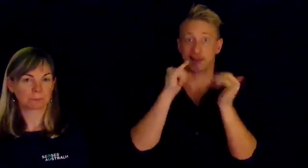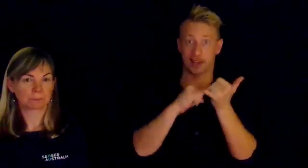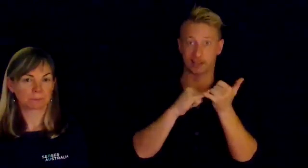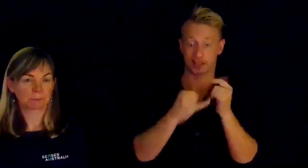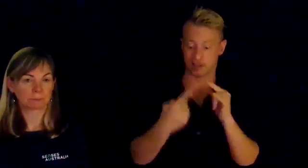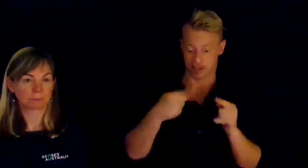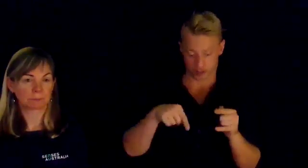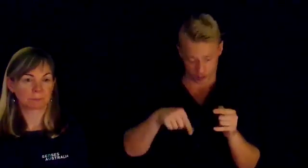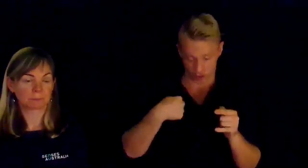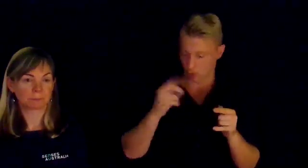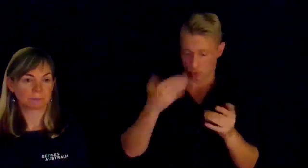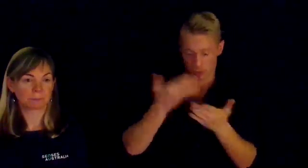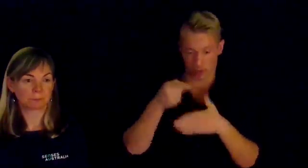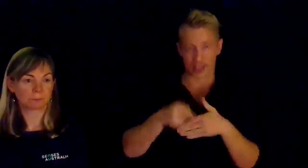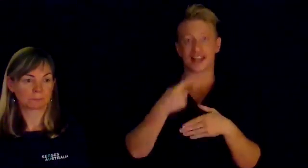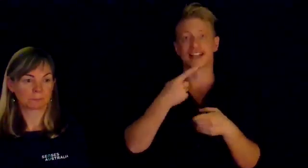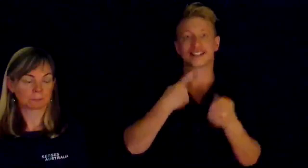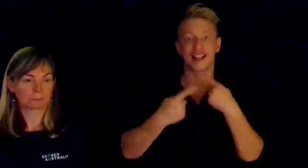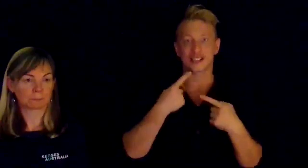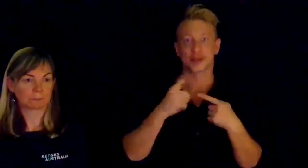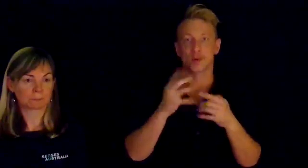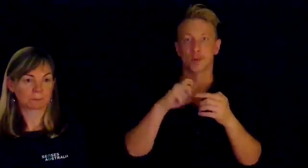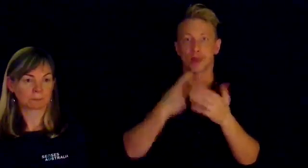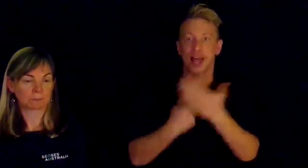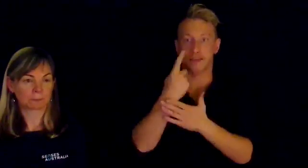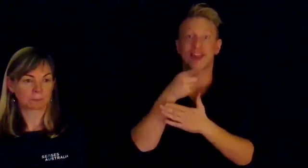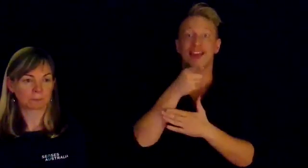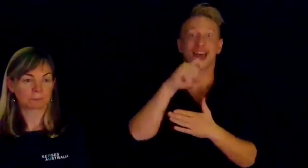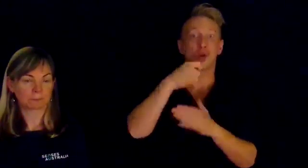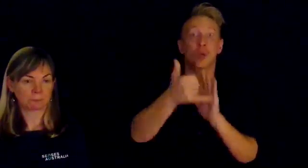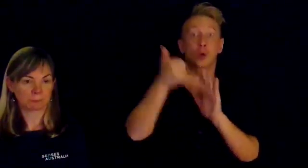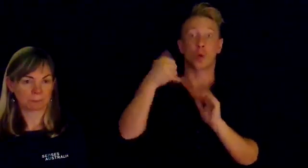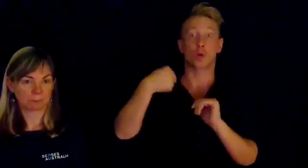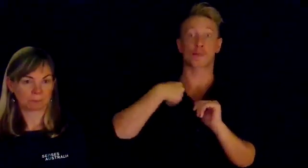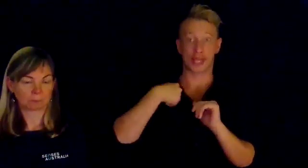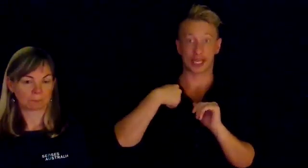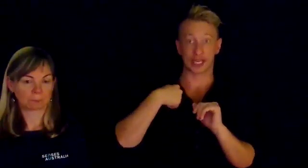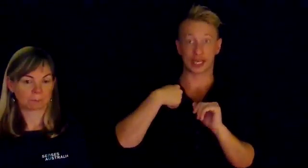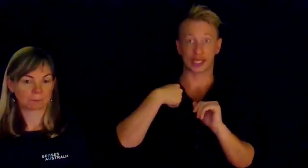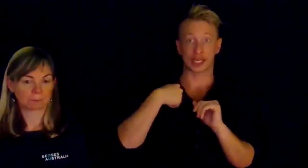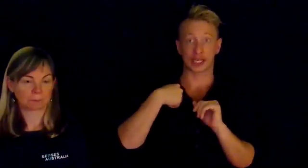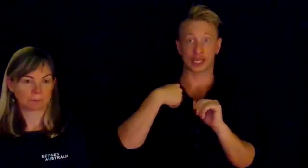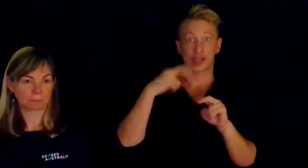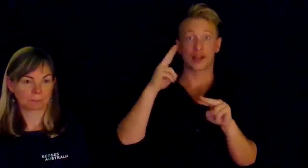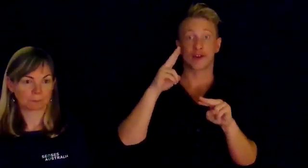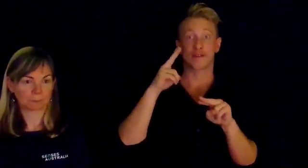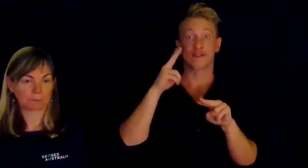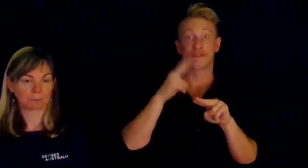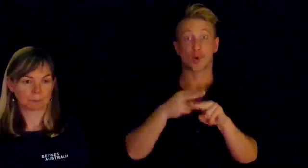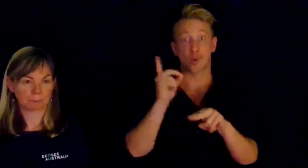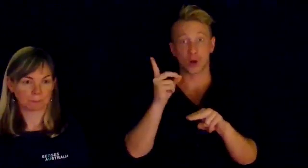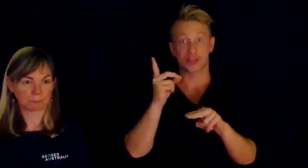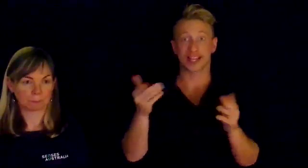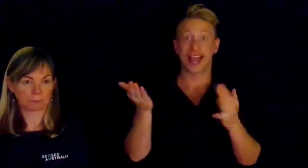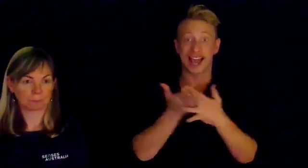me what is going to happen is that they will call me for access request. Now,